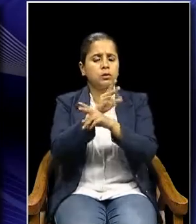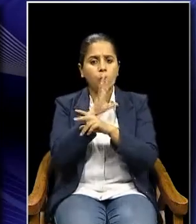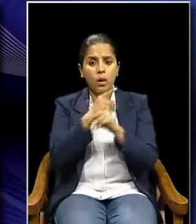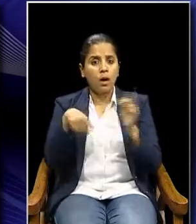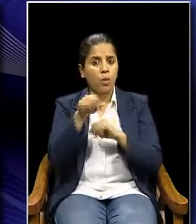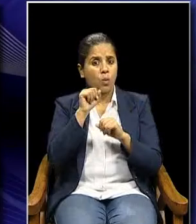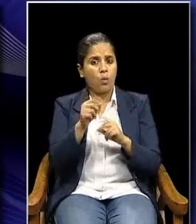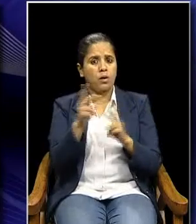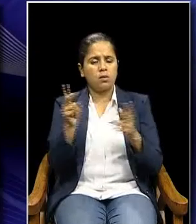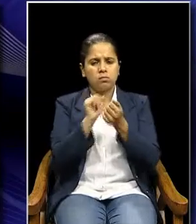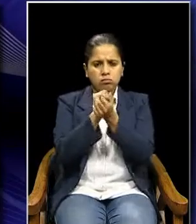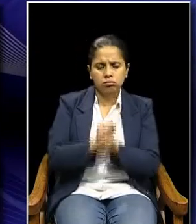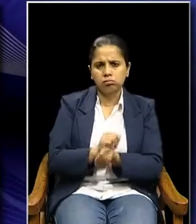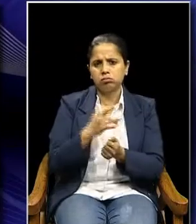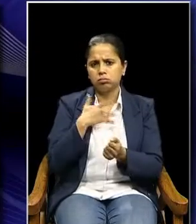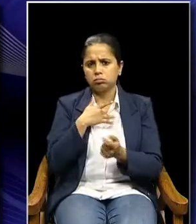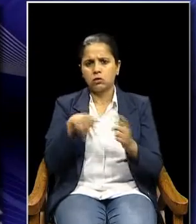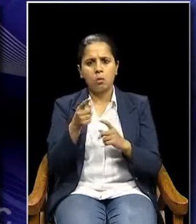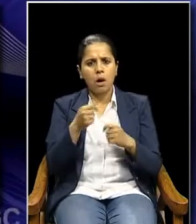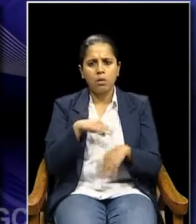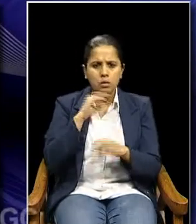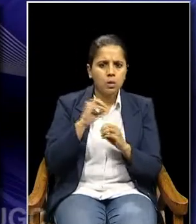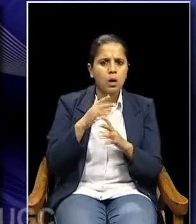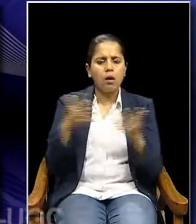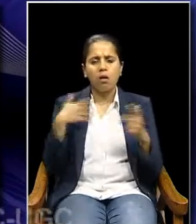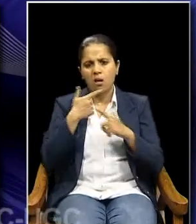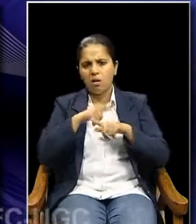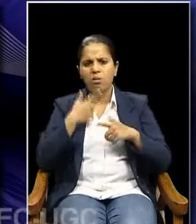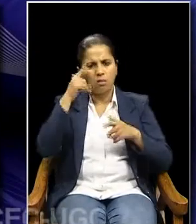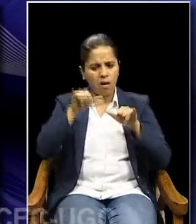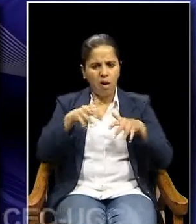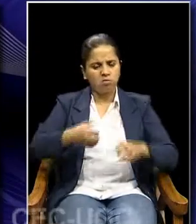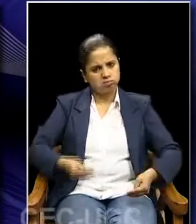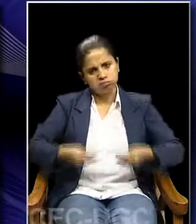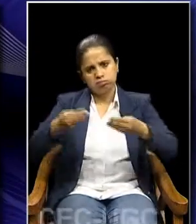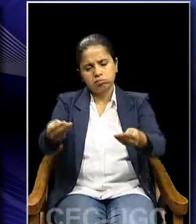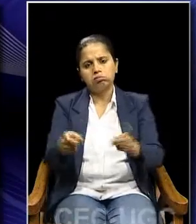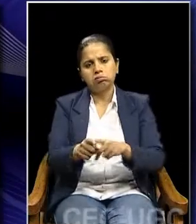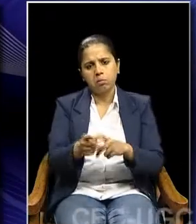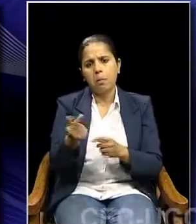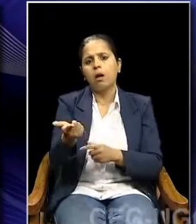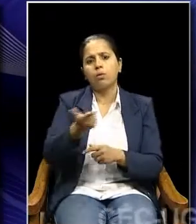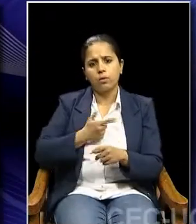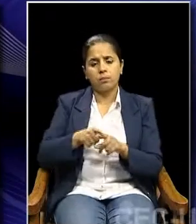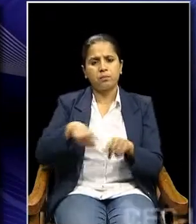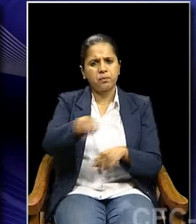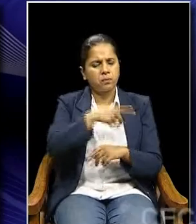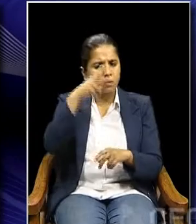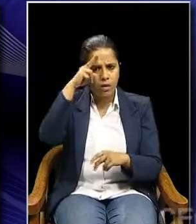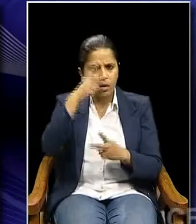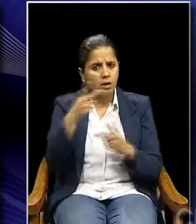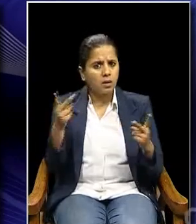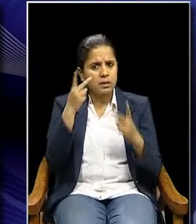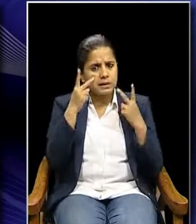earn the sufficient money to retrieve his mortgaged land. So we find that these kinds of concerns, they could